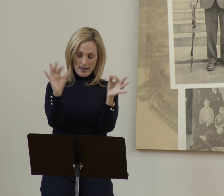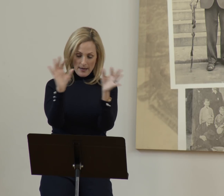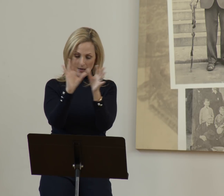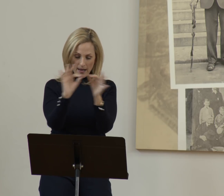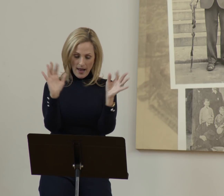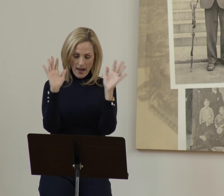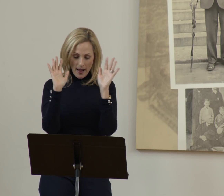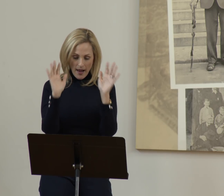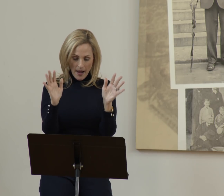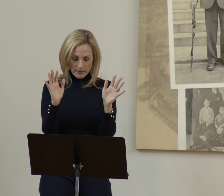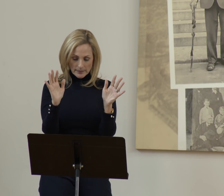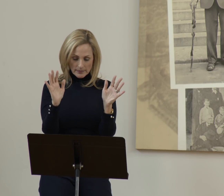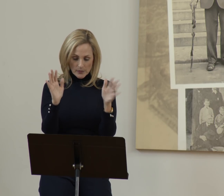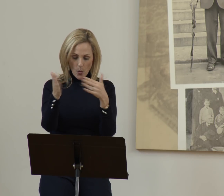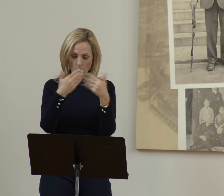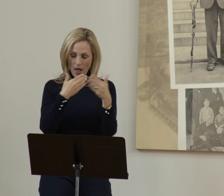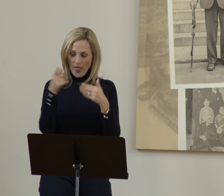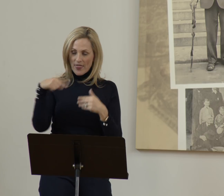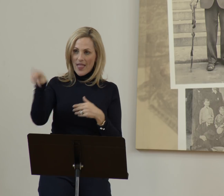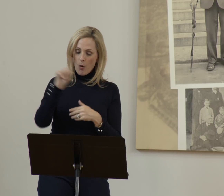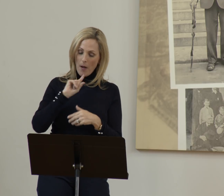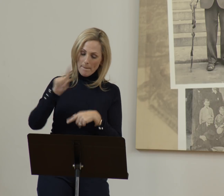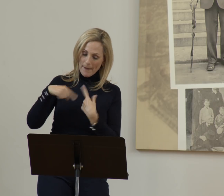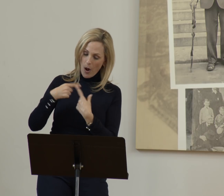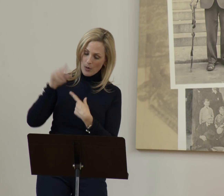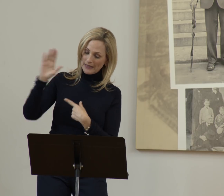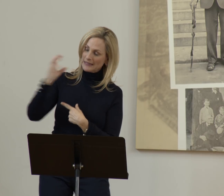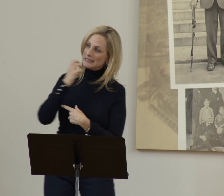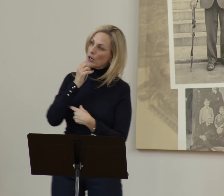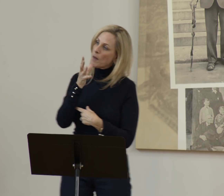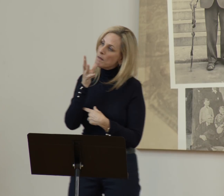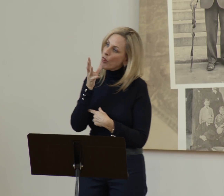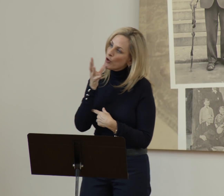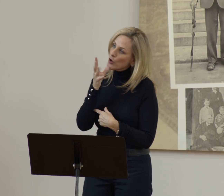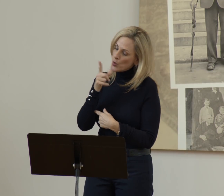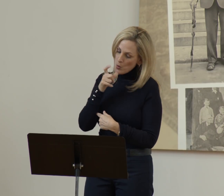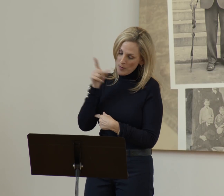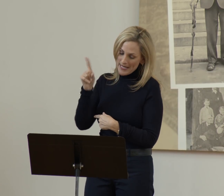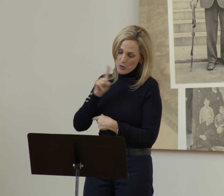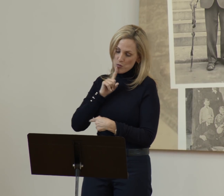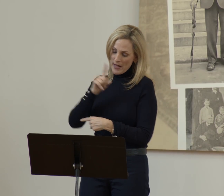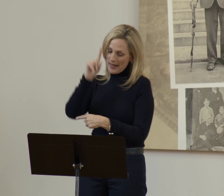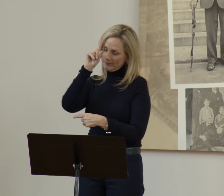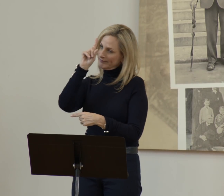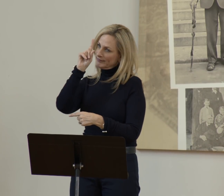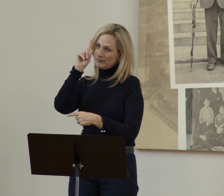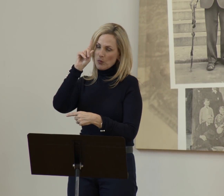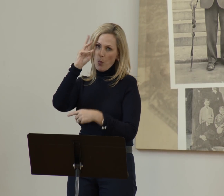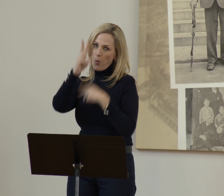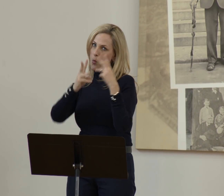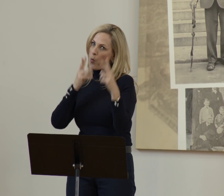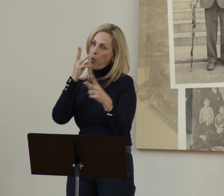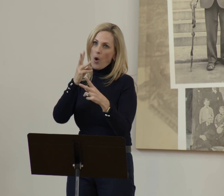story in the thousands, whether they were out about his dear mother,